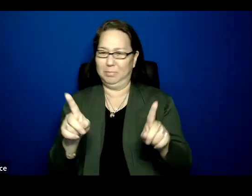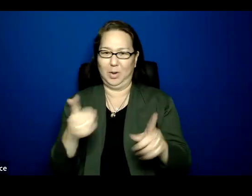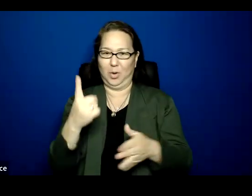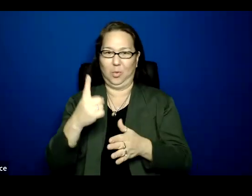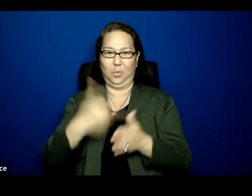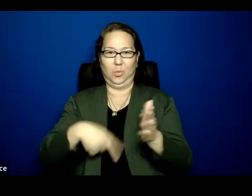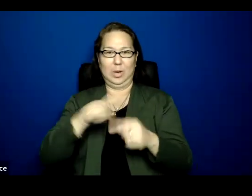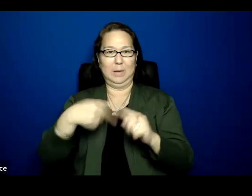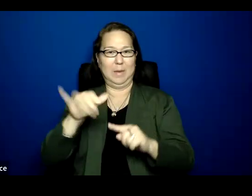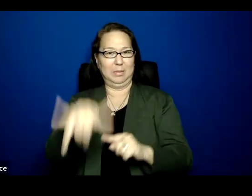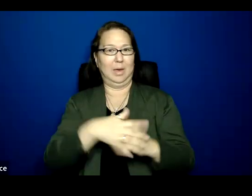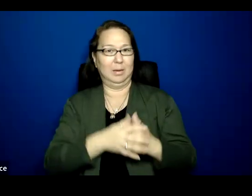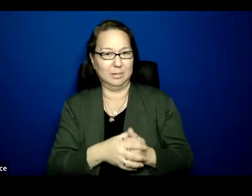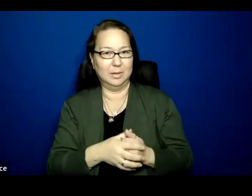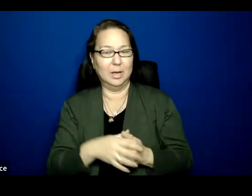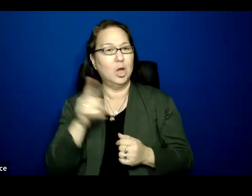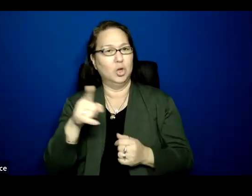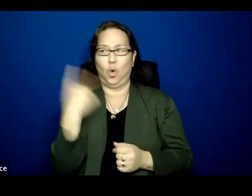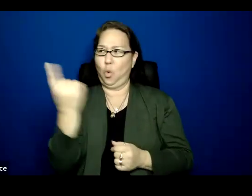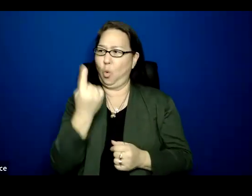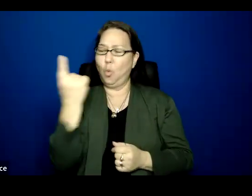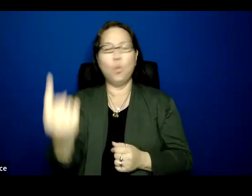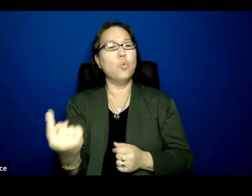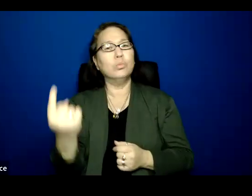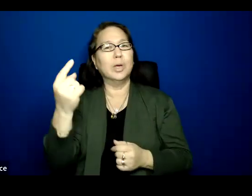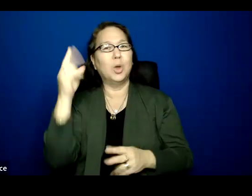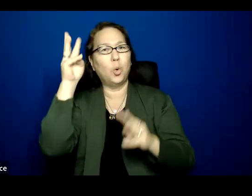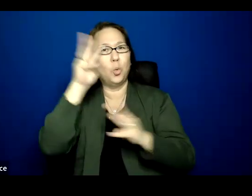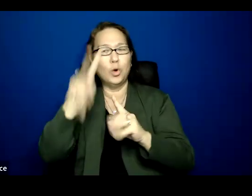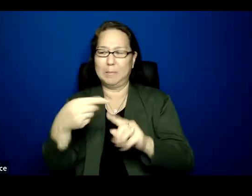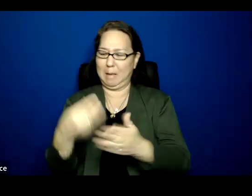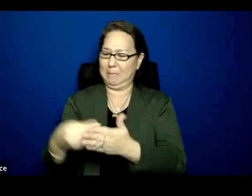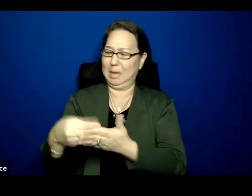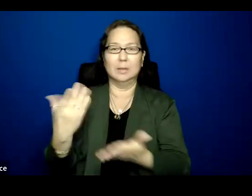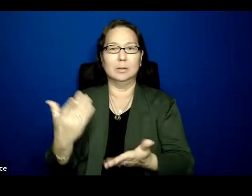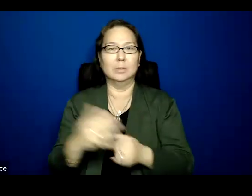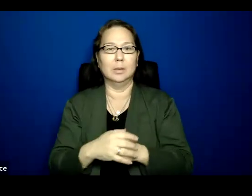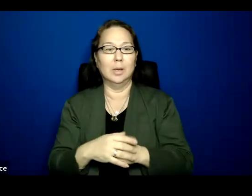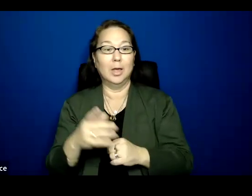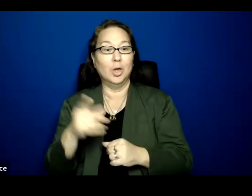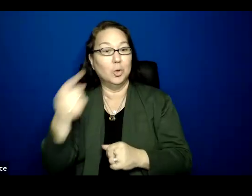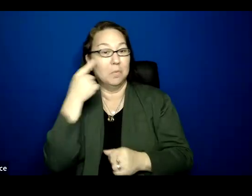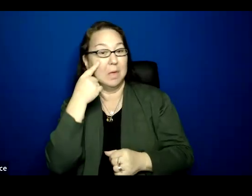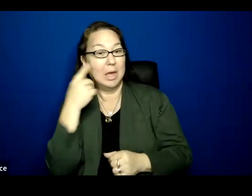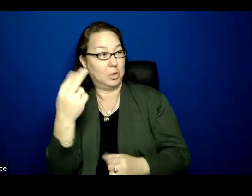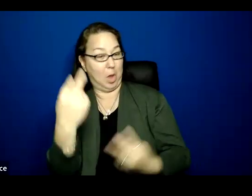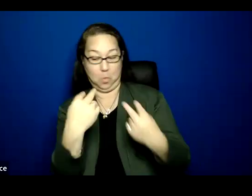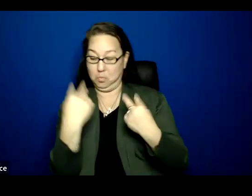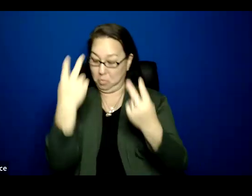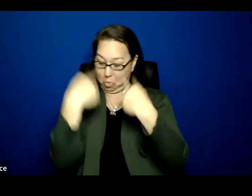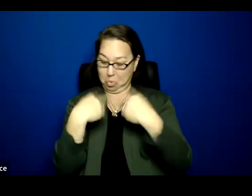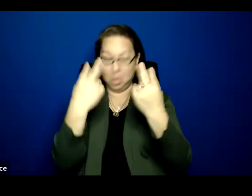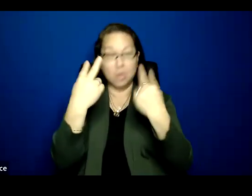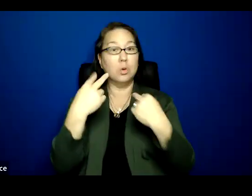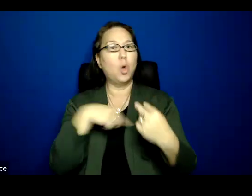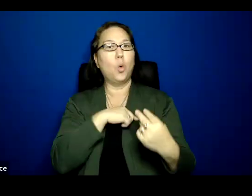of Boston. You are only worried about fundings. To the committee, it may feel like we are just dollar signs and ID numbers, but we are students who want